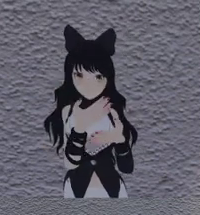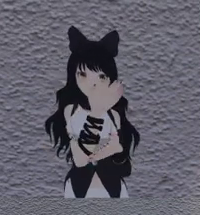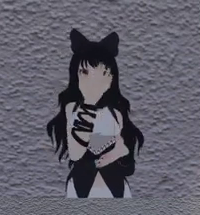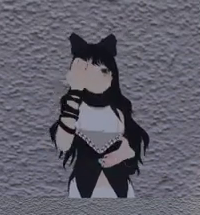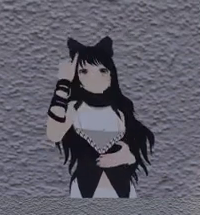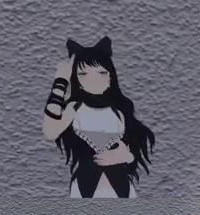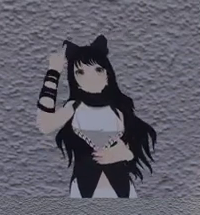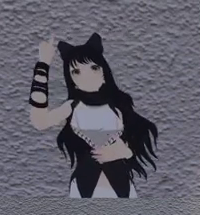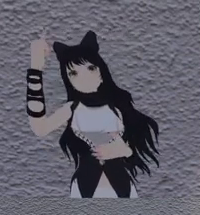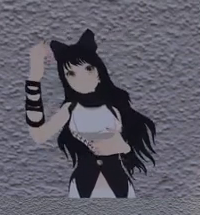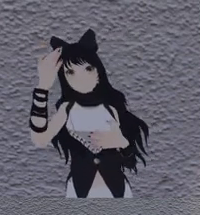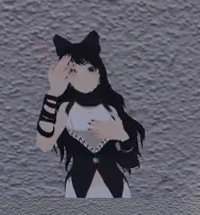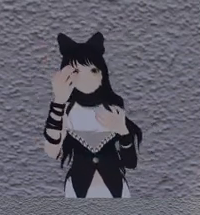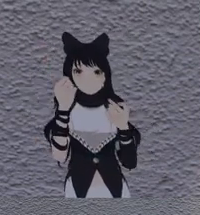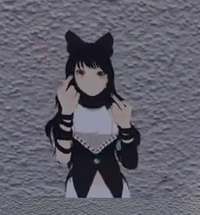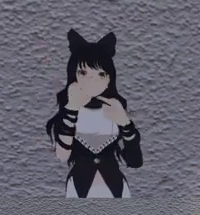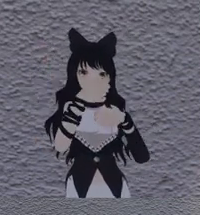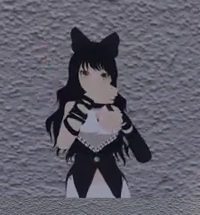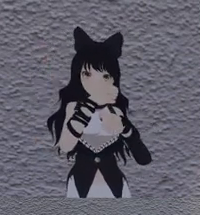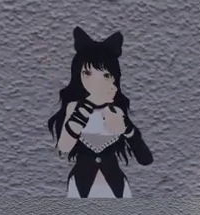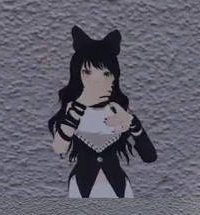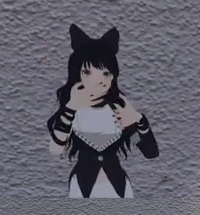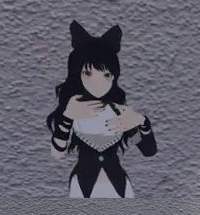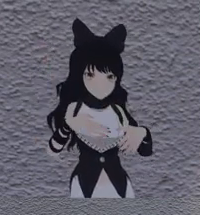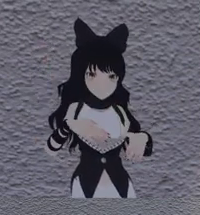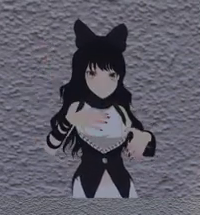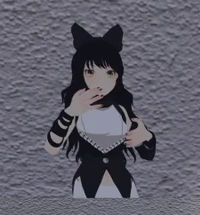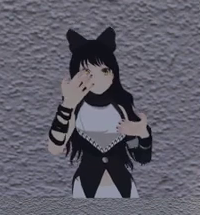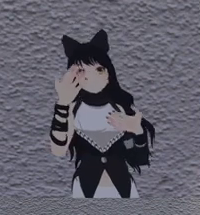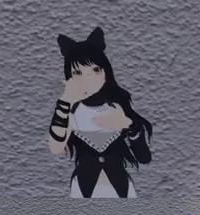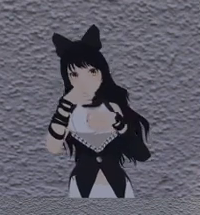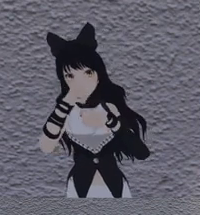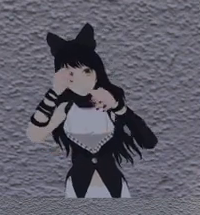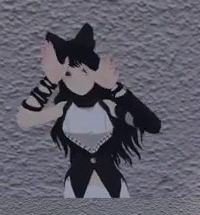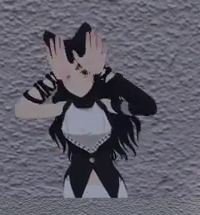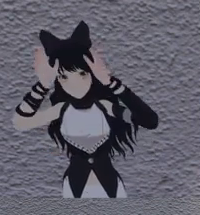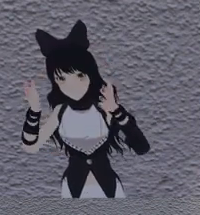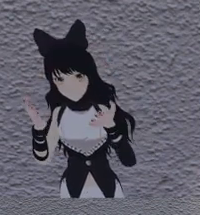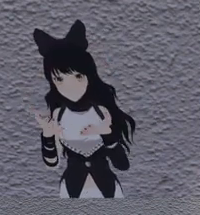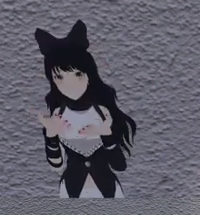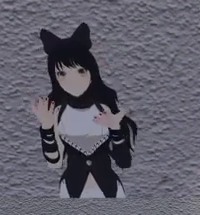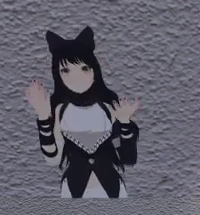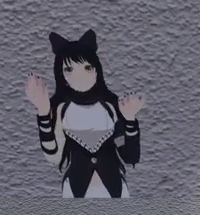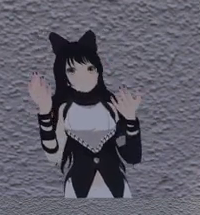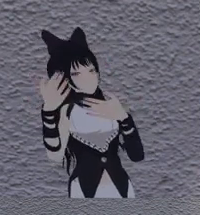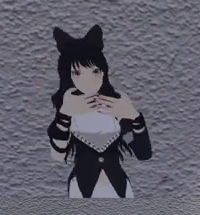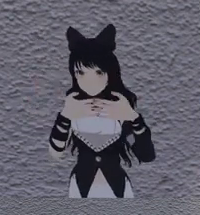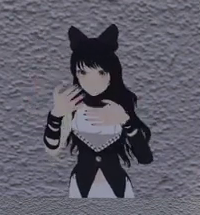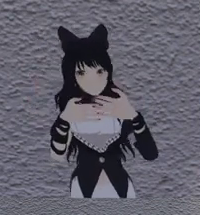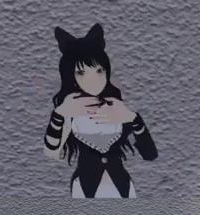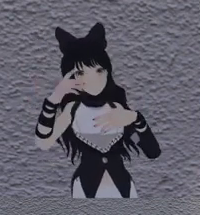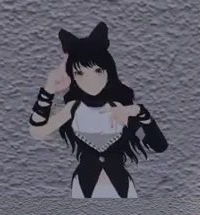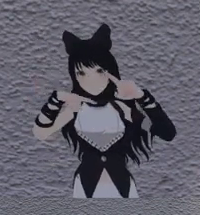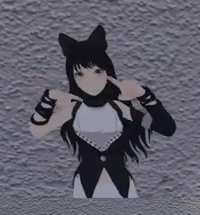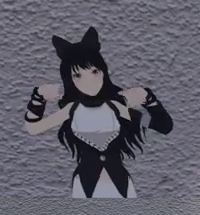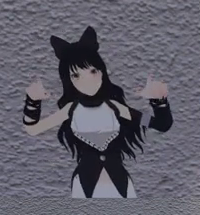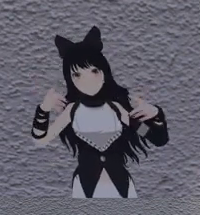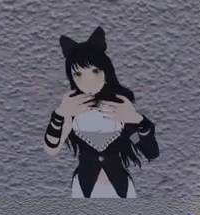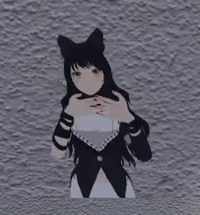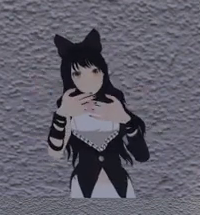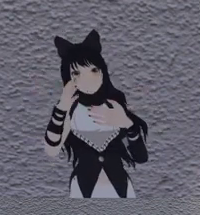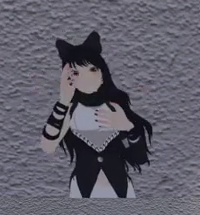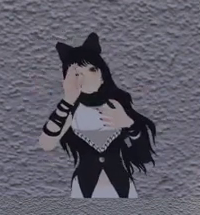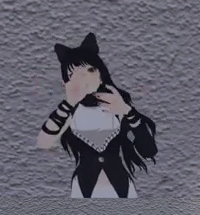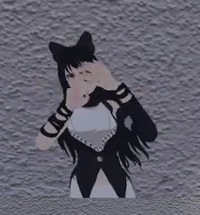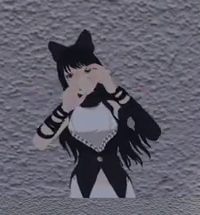we're all discussing. So I got this new idea. I want to make something. I want to make avatars. I want to make worlds,